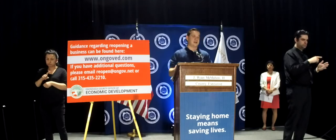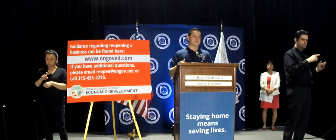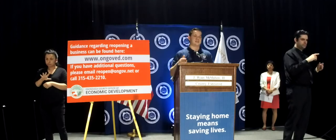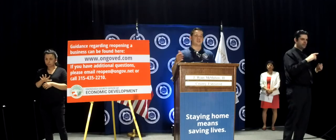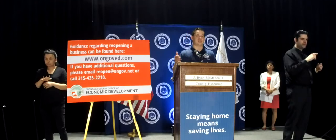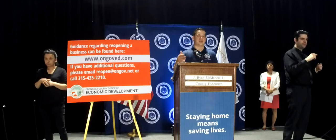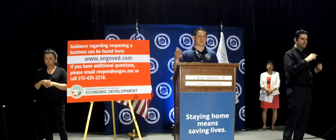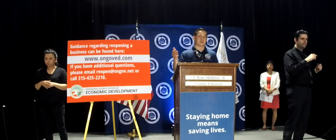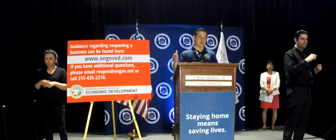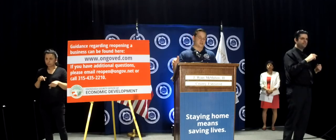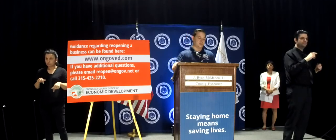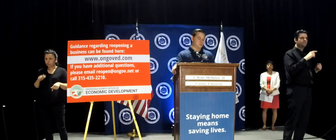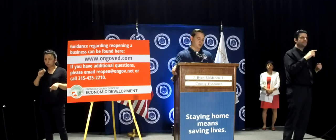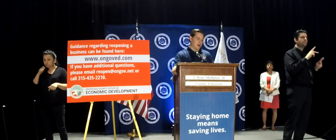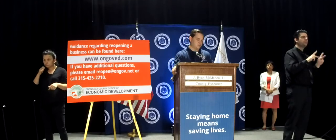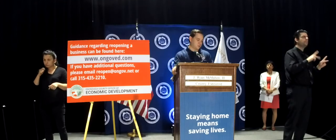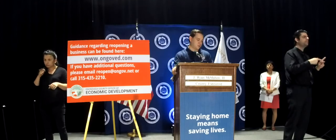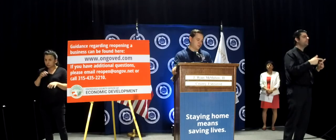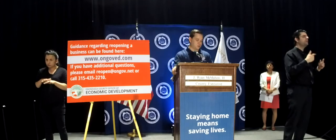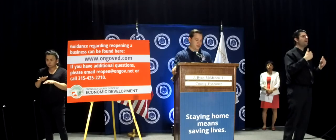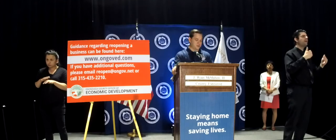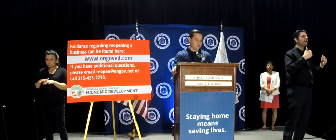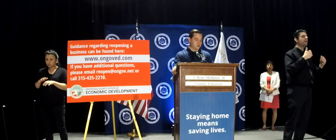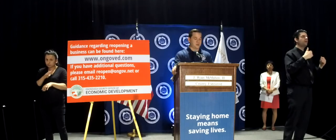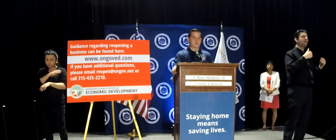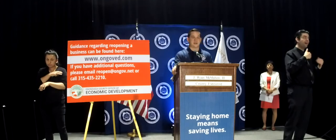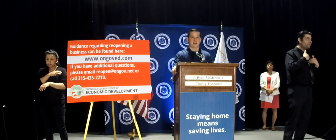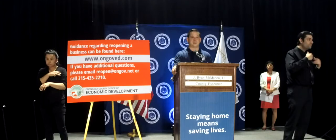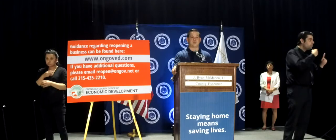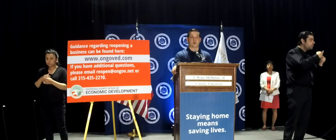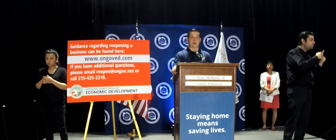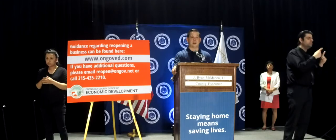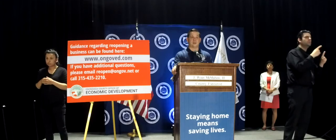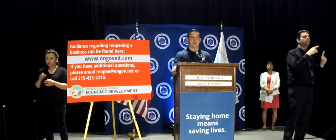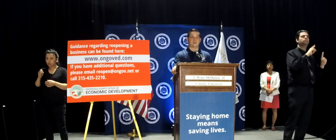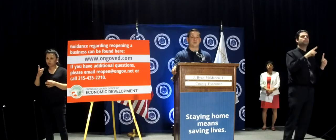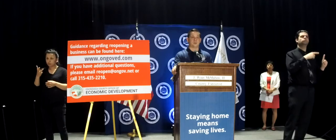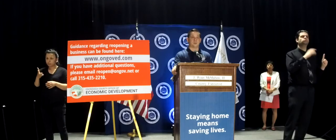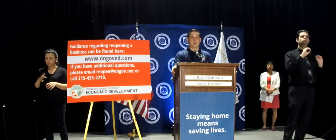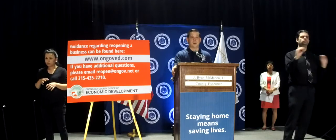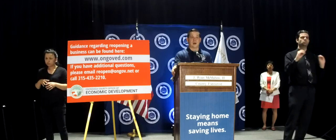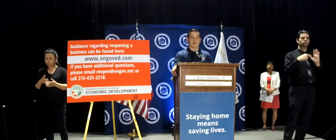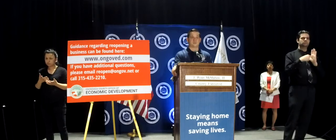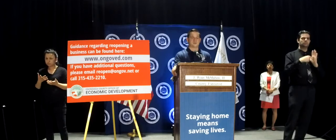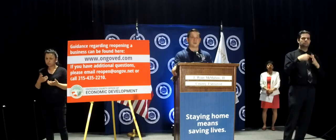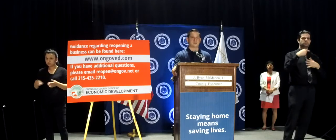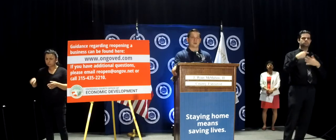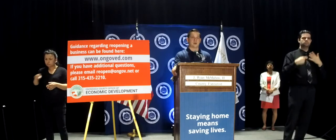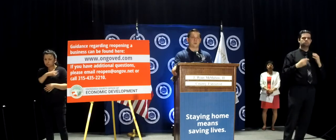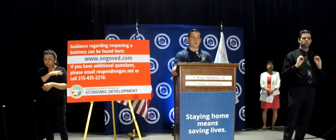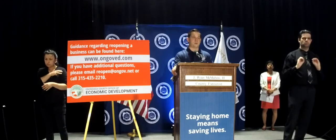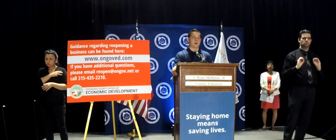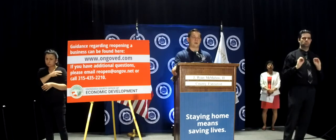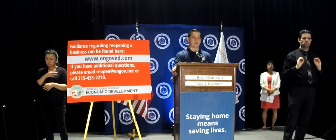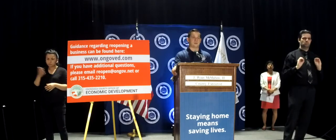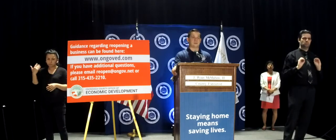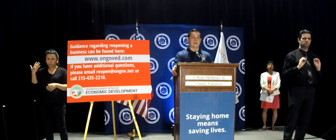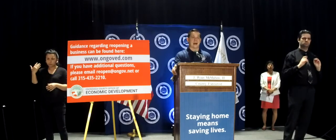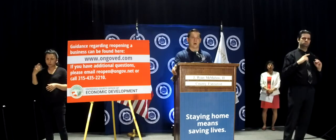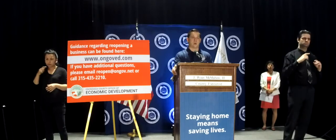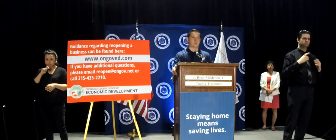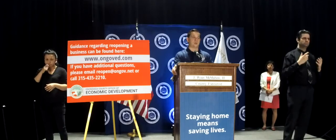as things change, the data changes. But our hospitalization rates, you take out the 40 out of the 82, our hospitalization numbers are